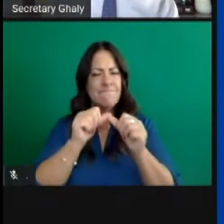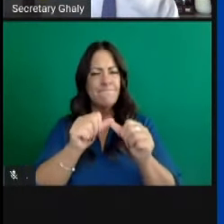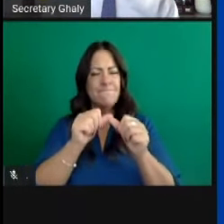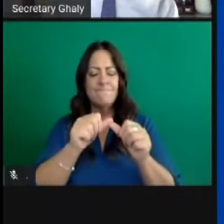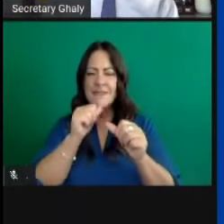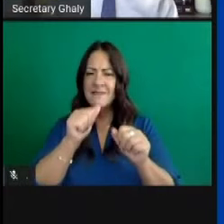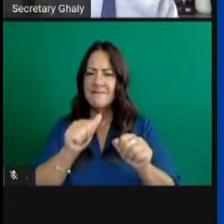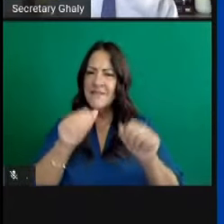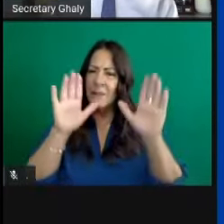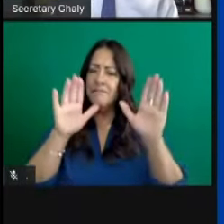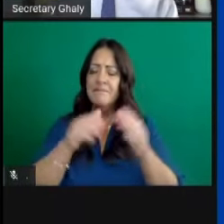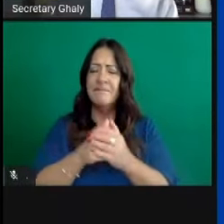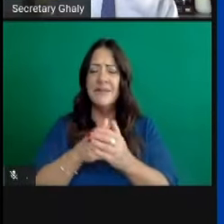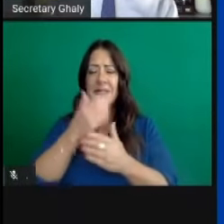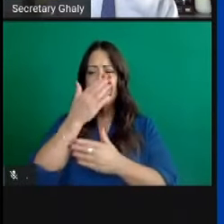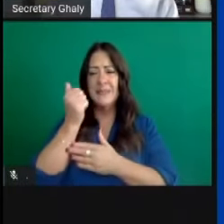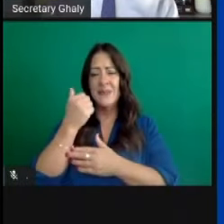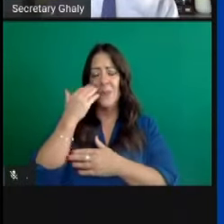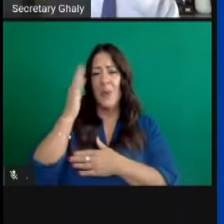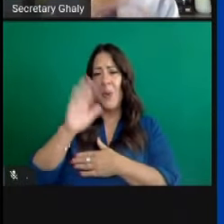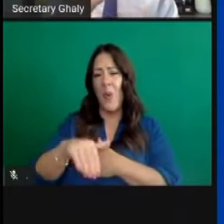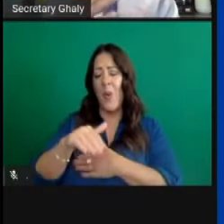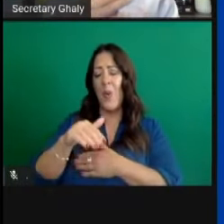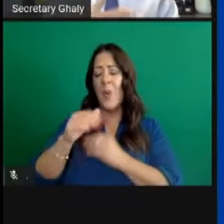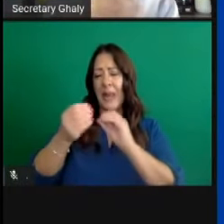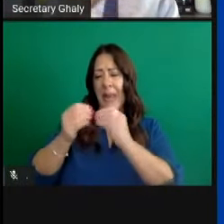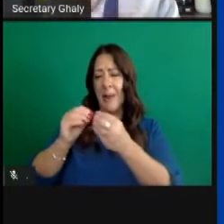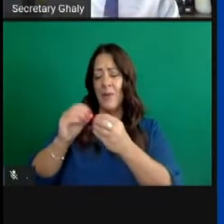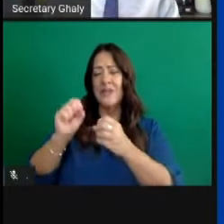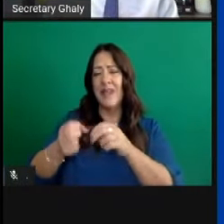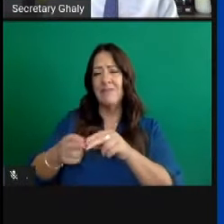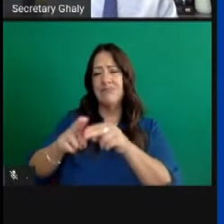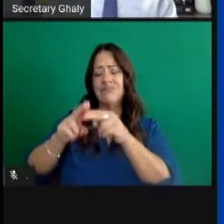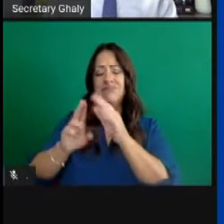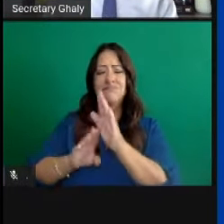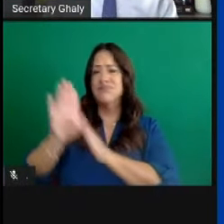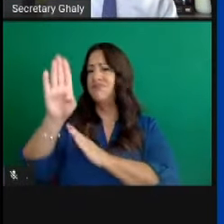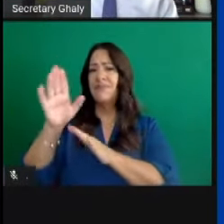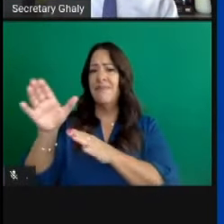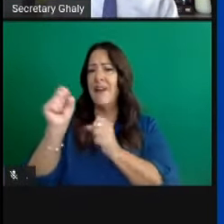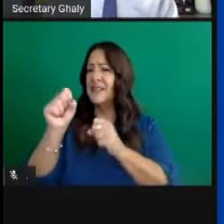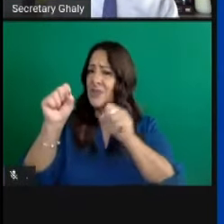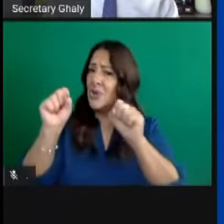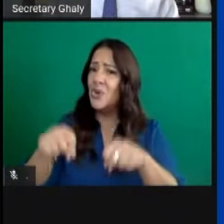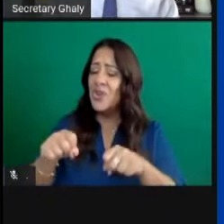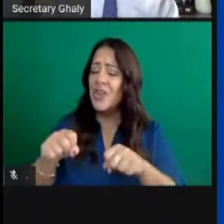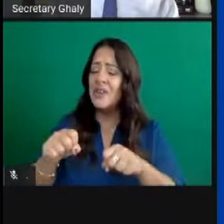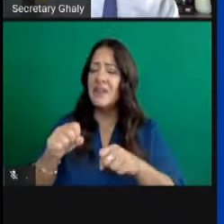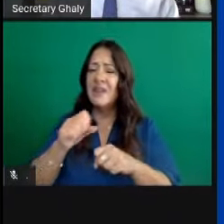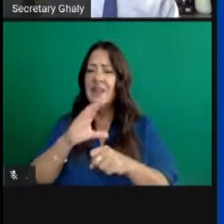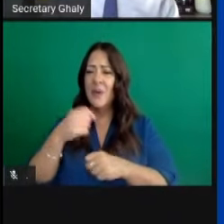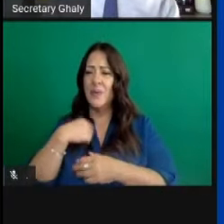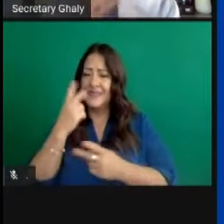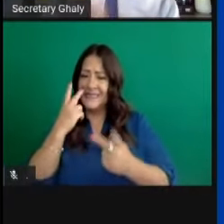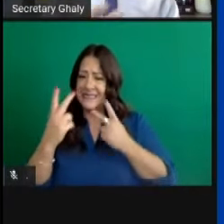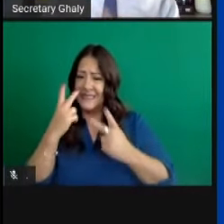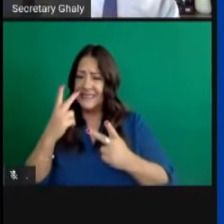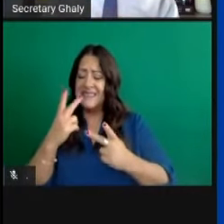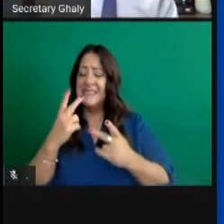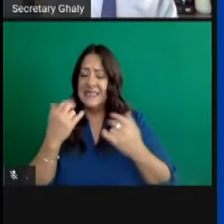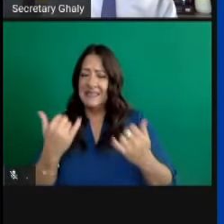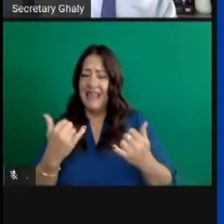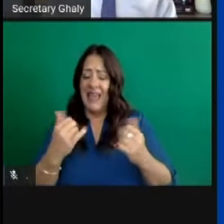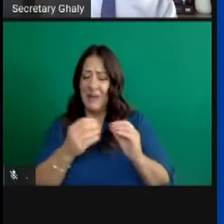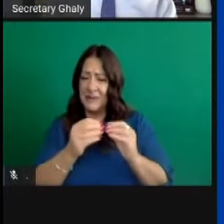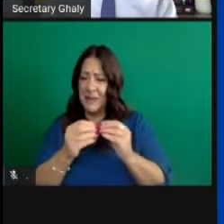cases can begin to skyrocket quickly. And as we see these modest but steady increases in our case numbers, what we